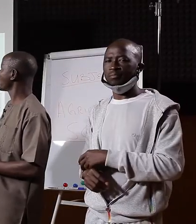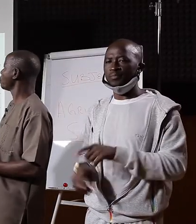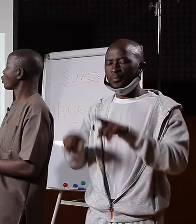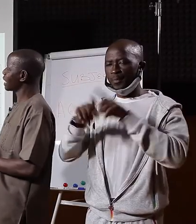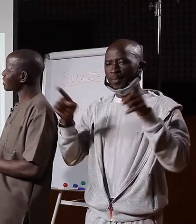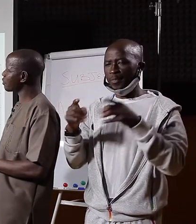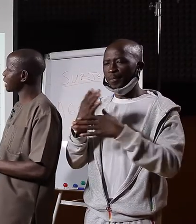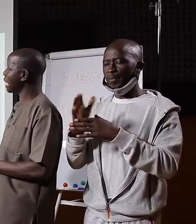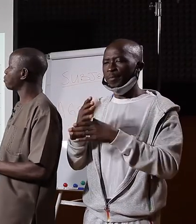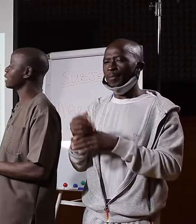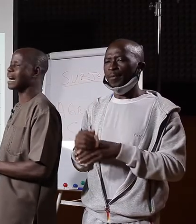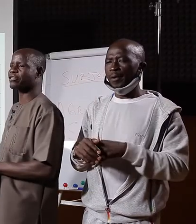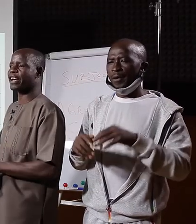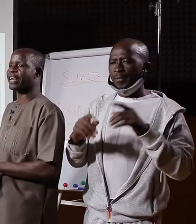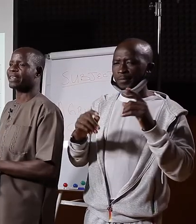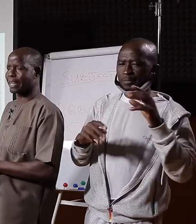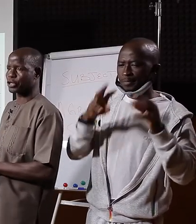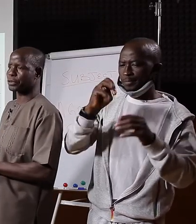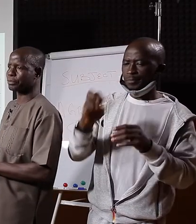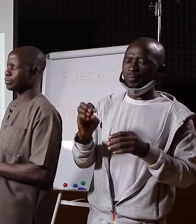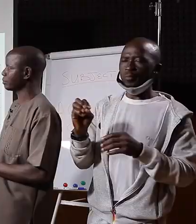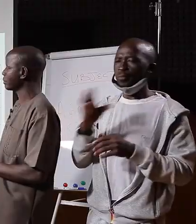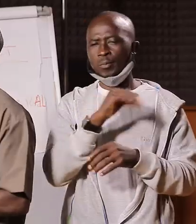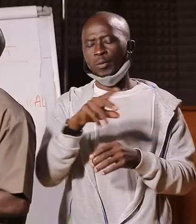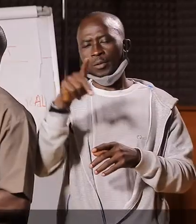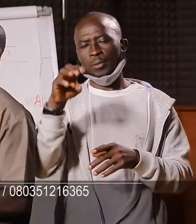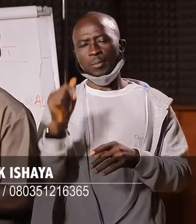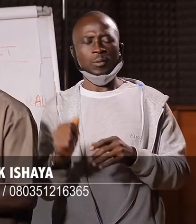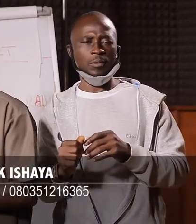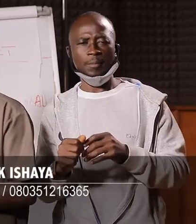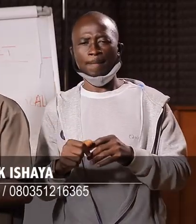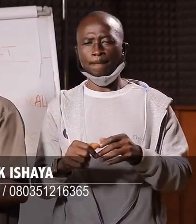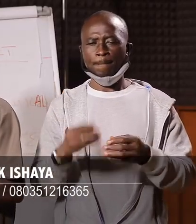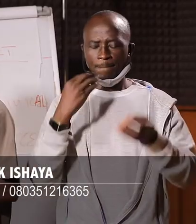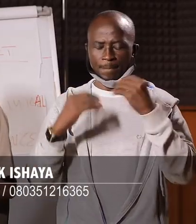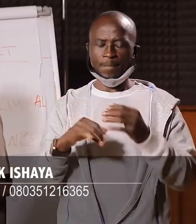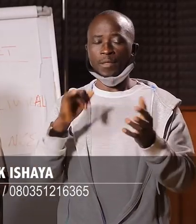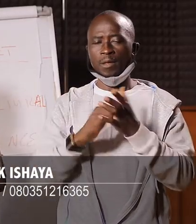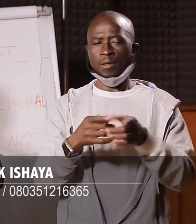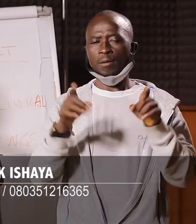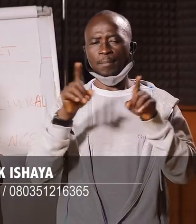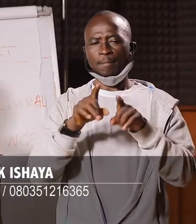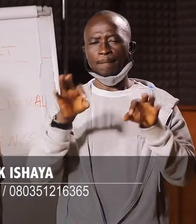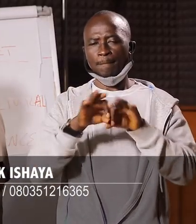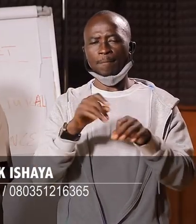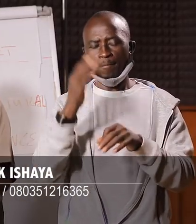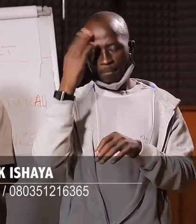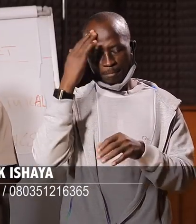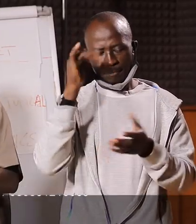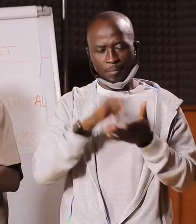Differences between monogastric and polygastric digestion. It is very important to note here that there